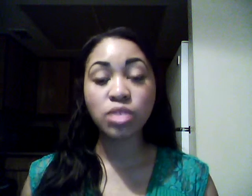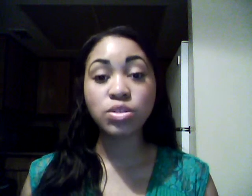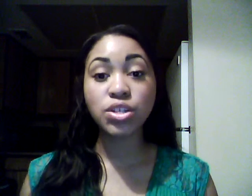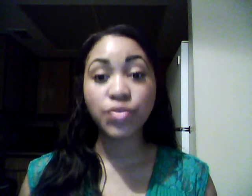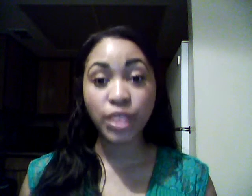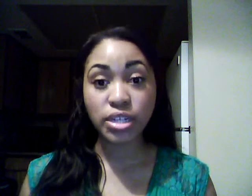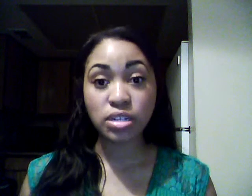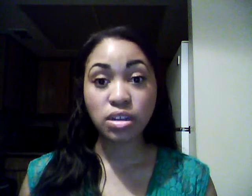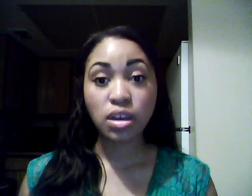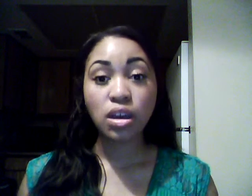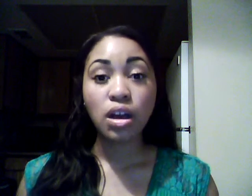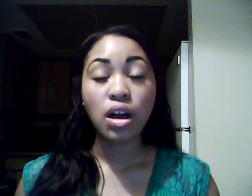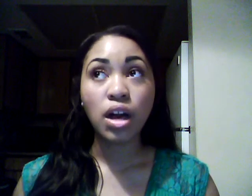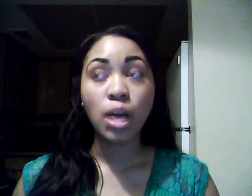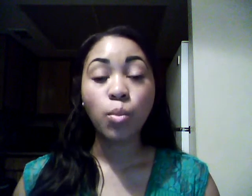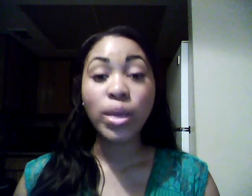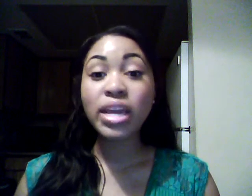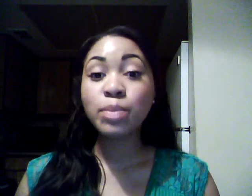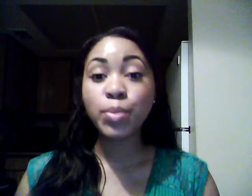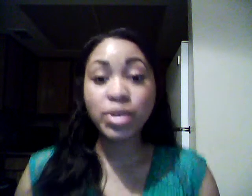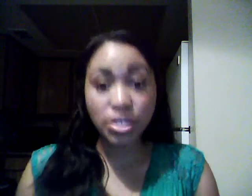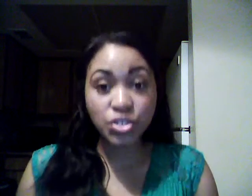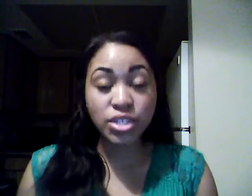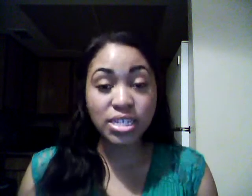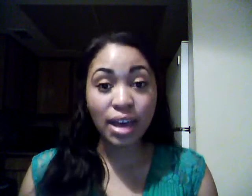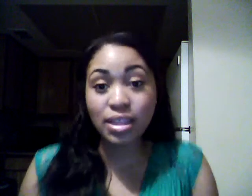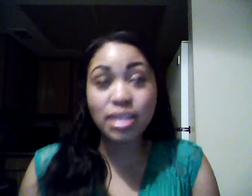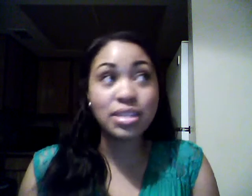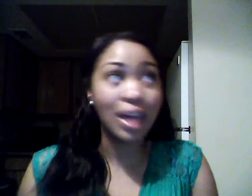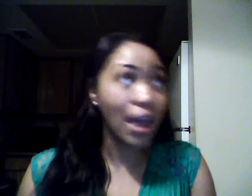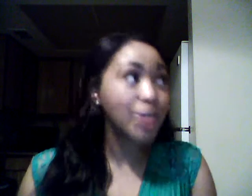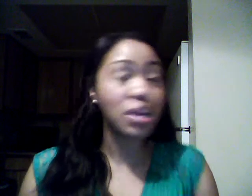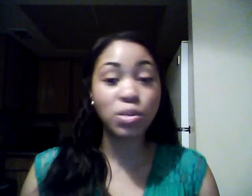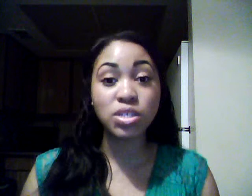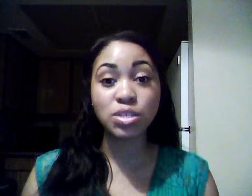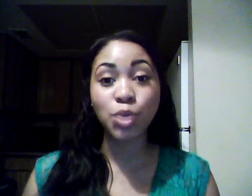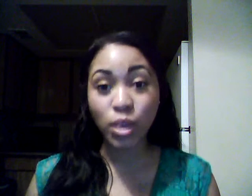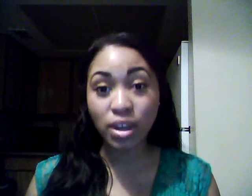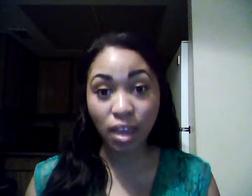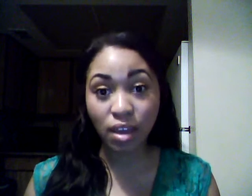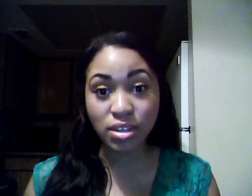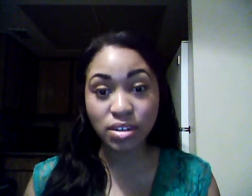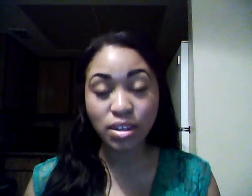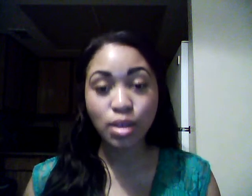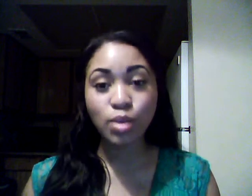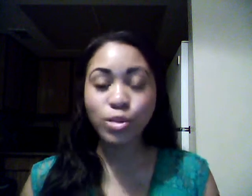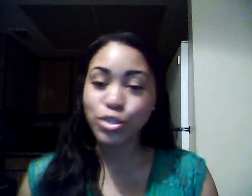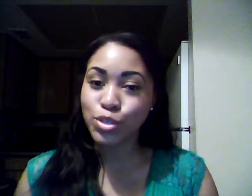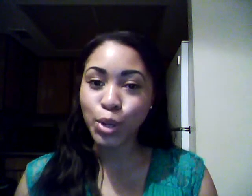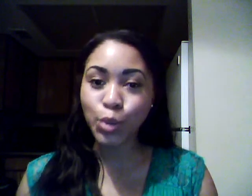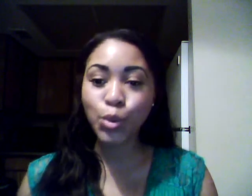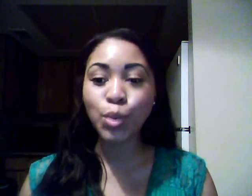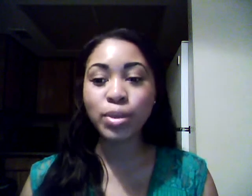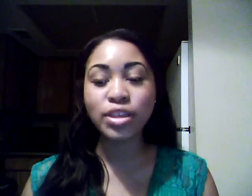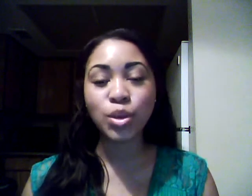little different. We can potentially sign the entire number system on one hand, which is pretty cool, but then you